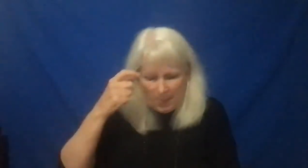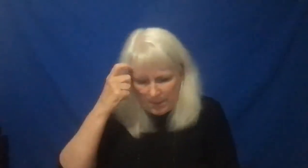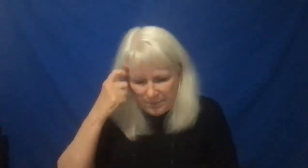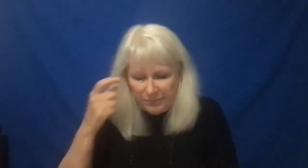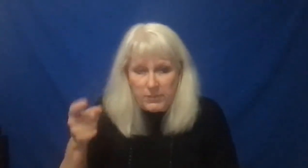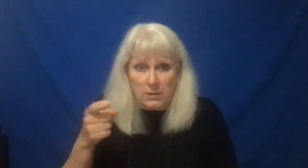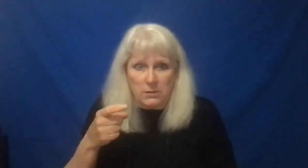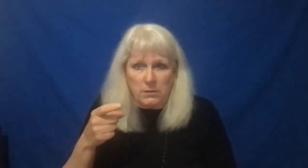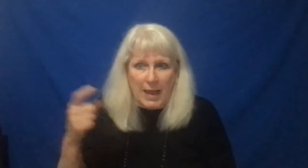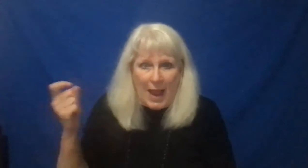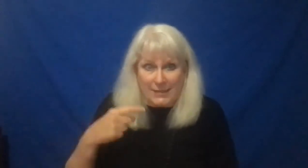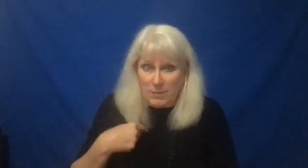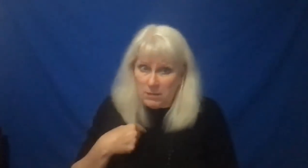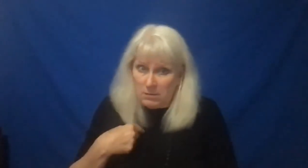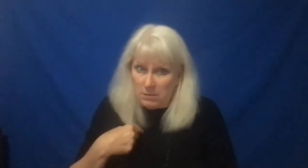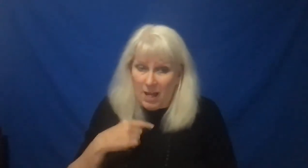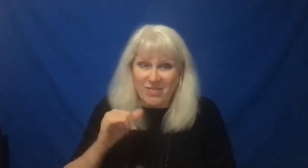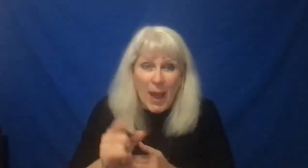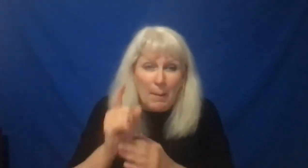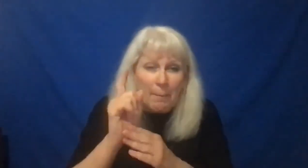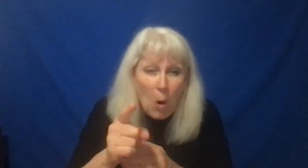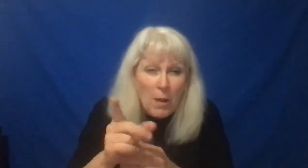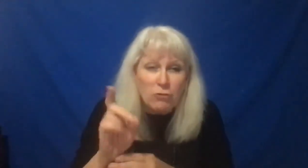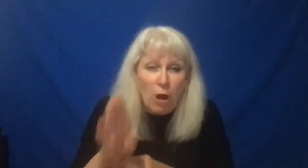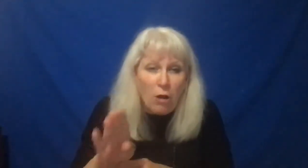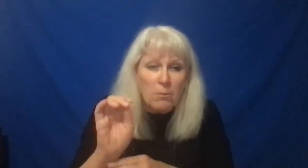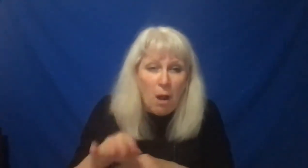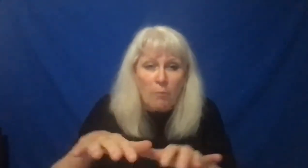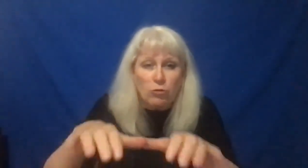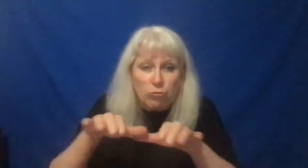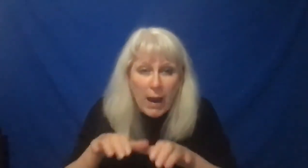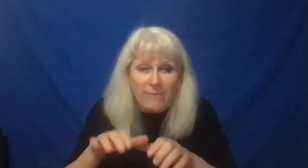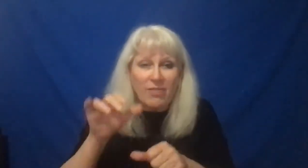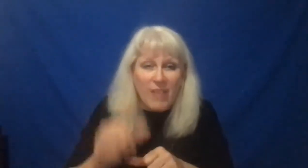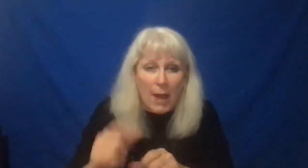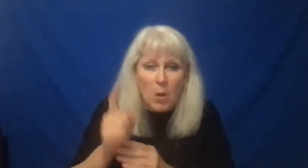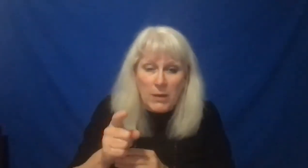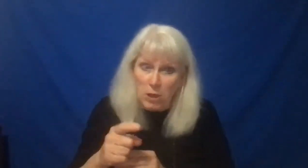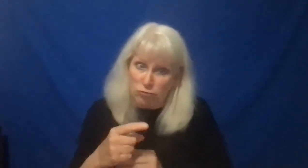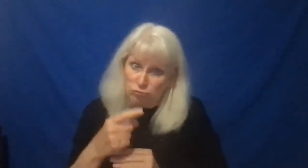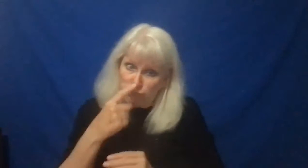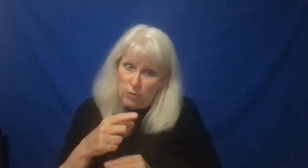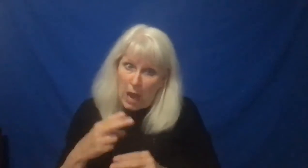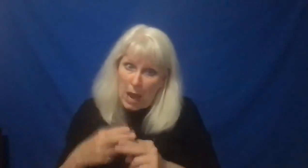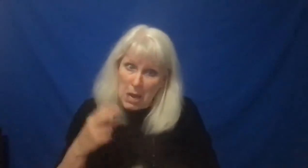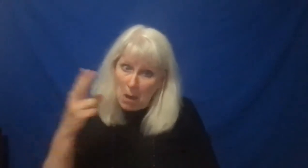asking me again, would I consider being a nominee, obviously not elected right away,